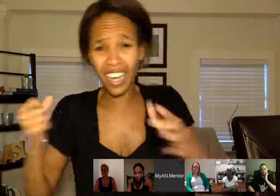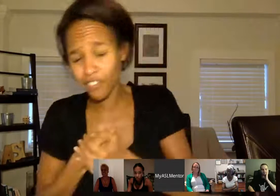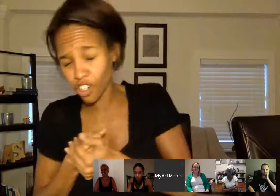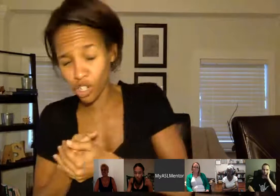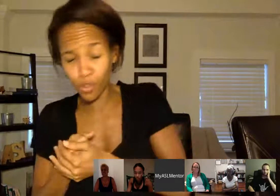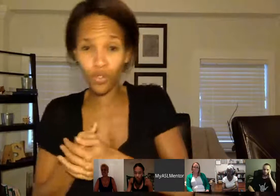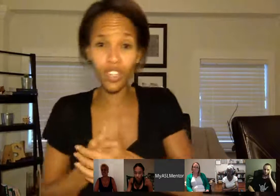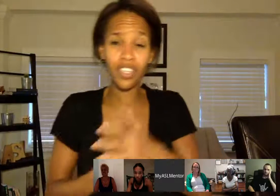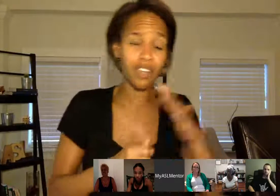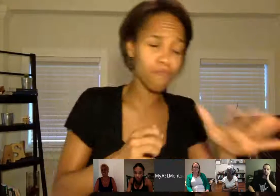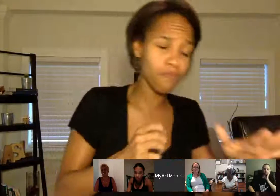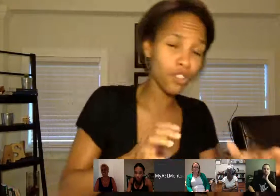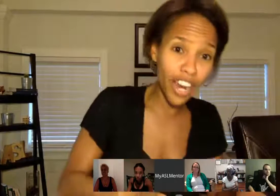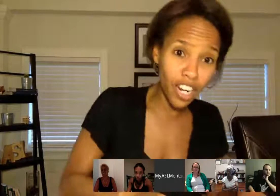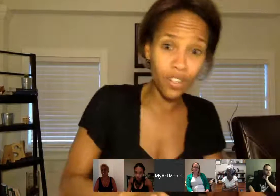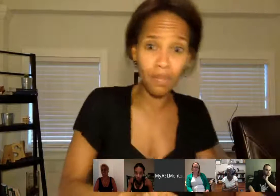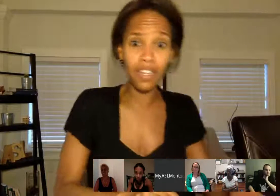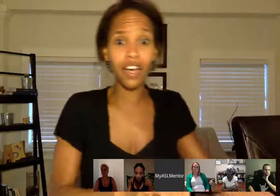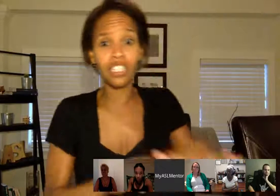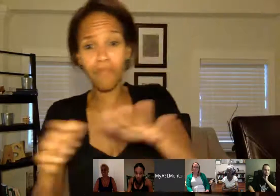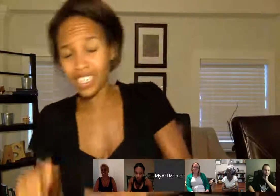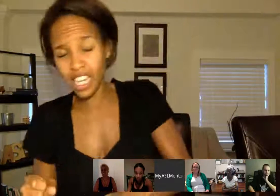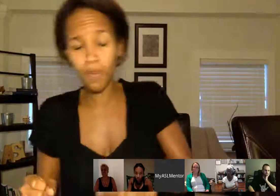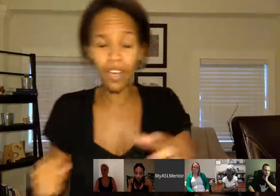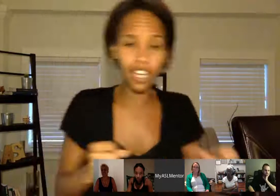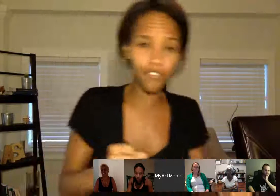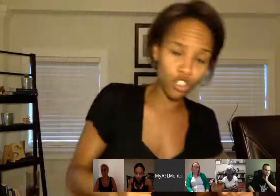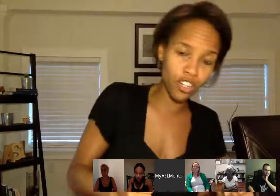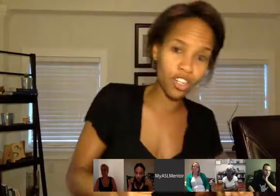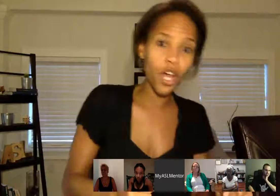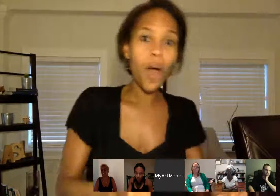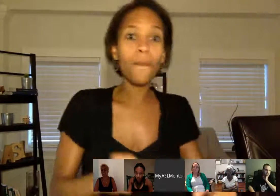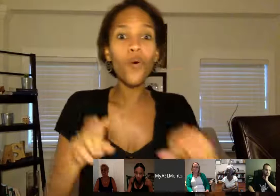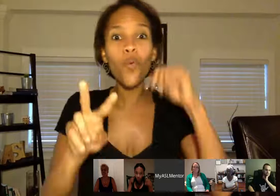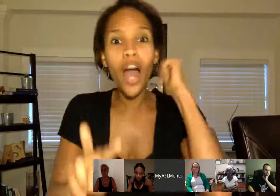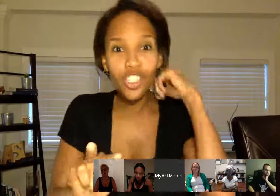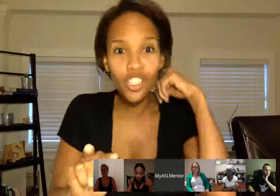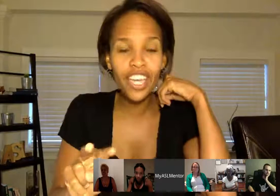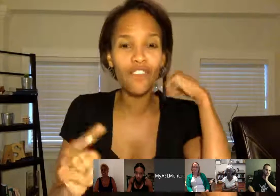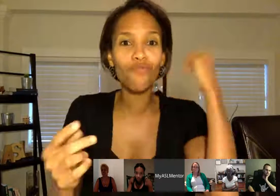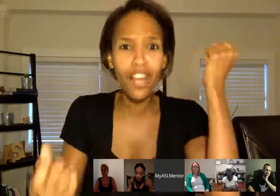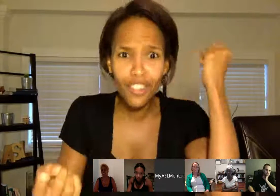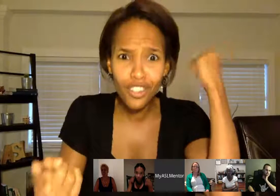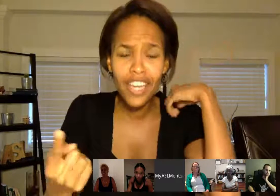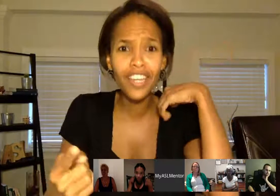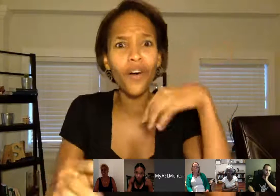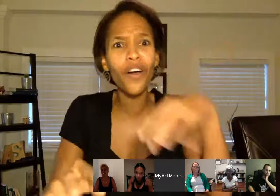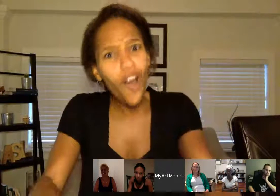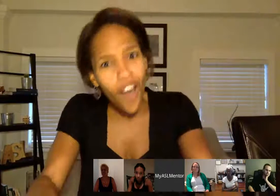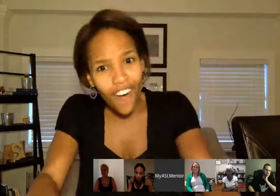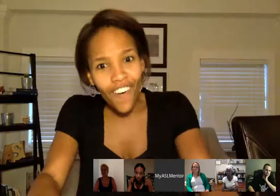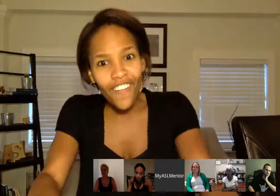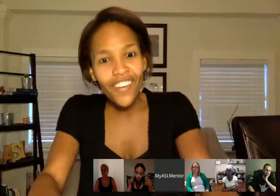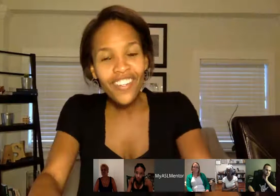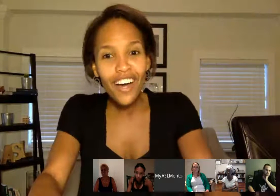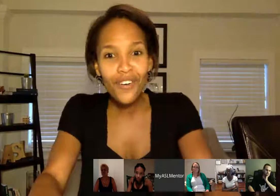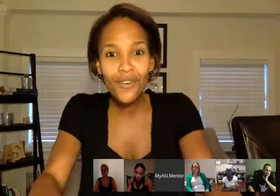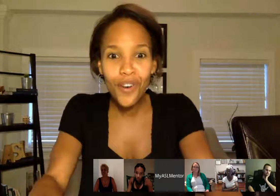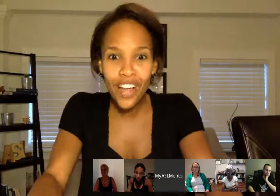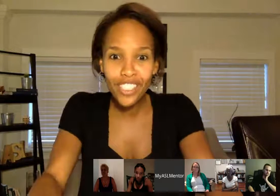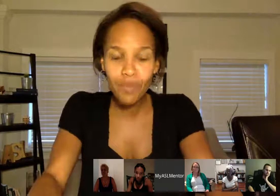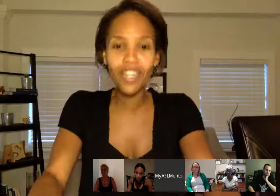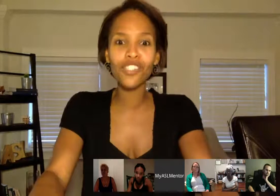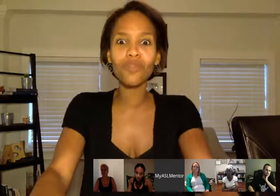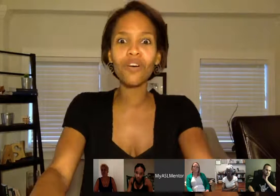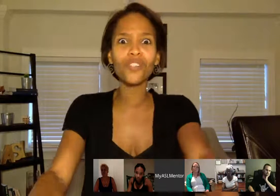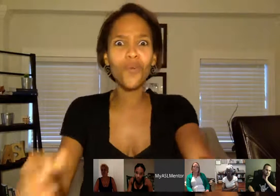voicing and getting frustrated with your voicing and trying to voice something else and messing up and getting frustrated, but watching and relishing and going, well, look how cool